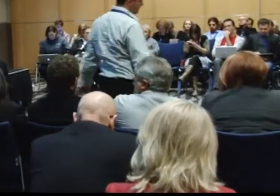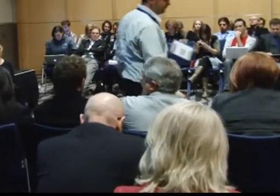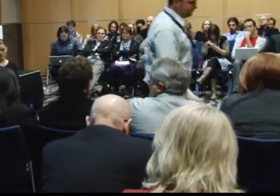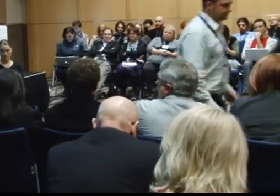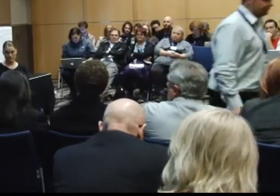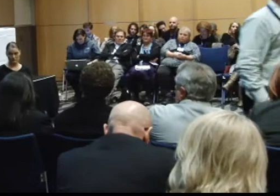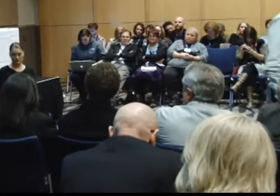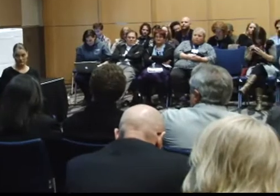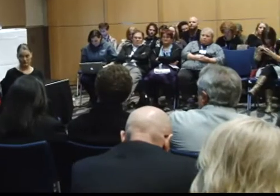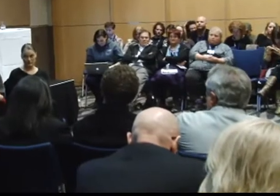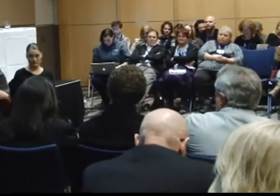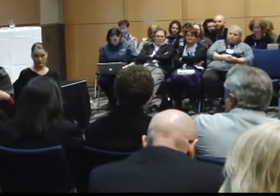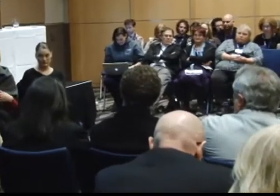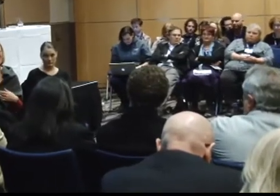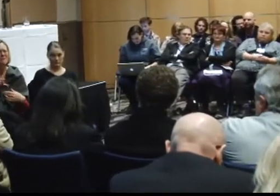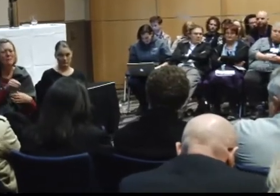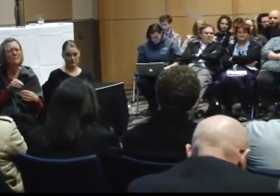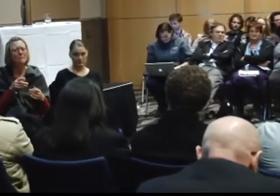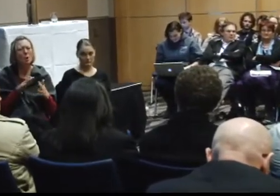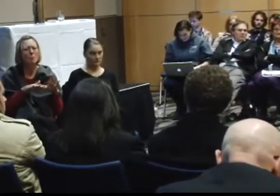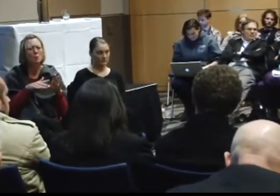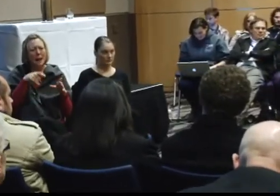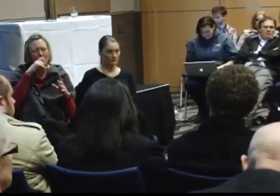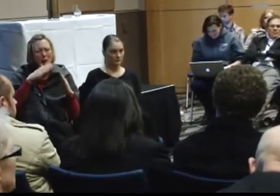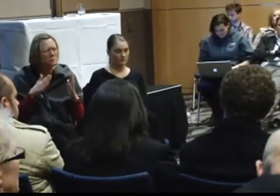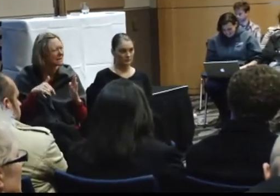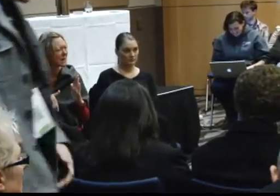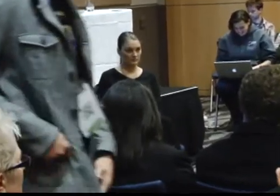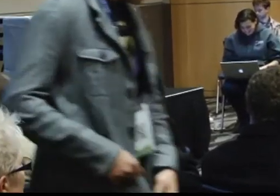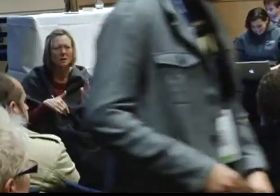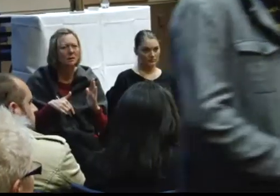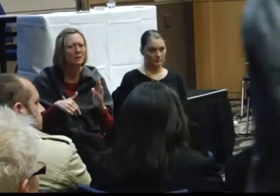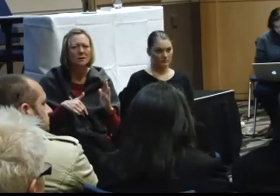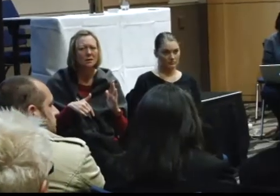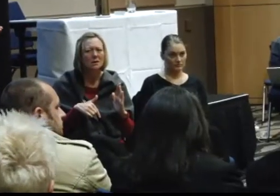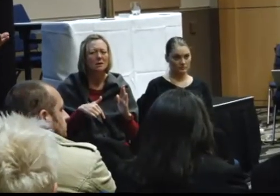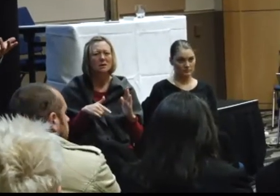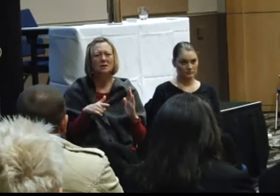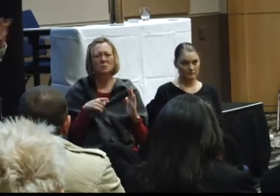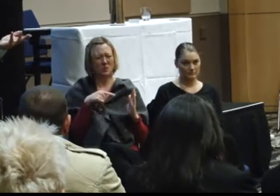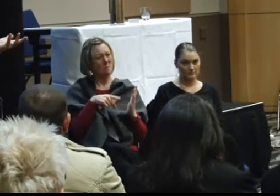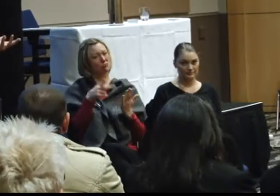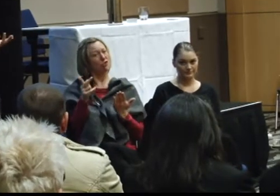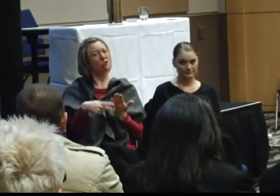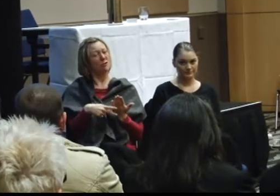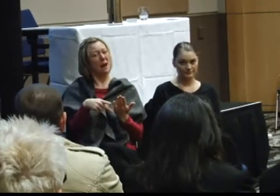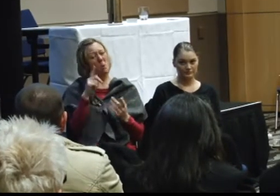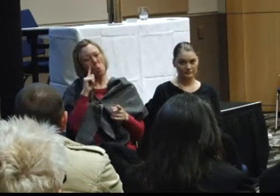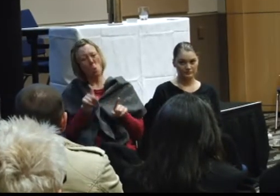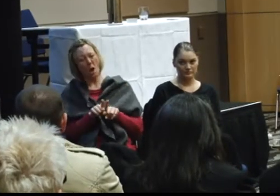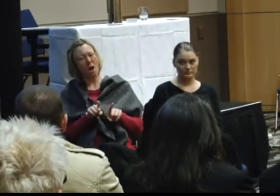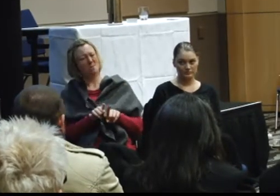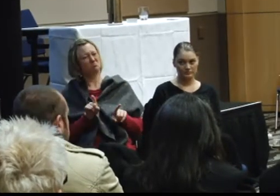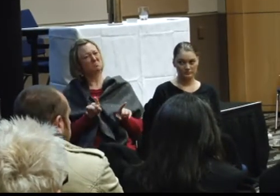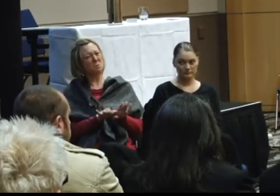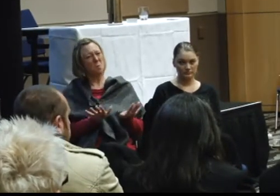Thanks. Is there anyone from Computer Clubhouse here? Because, you know, they have a program which on the surface of it seems to fulfill. Is